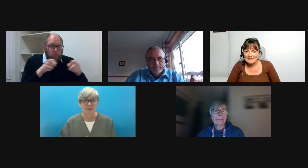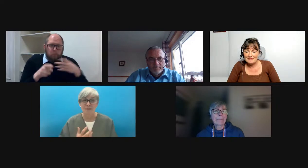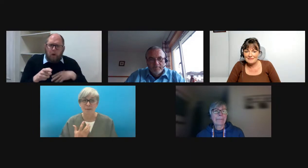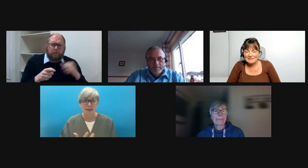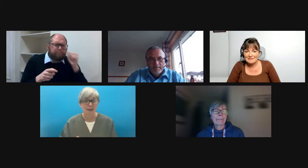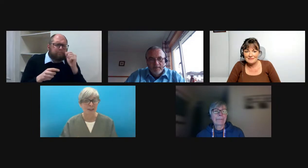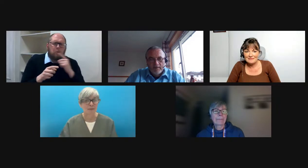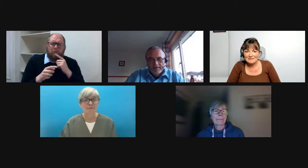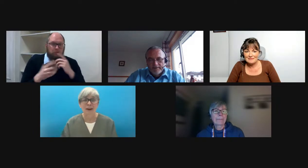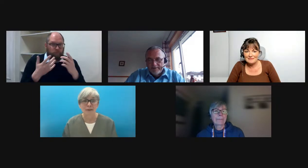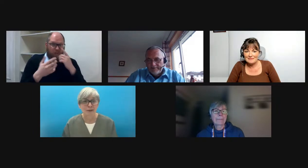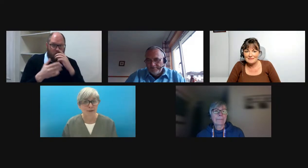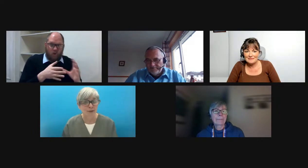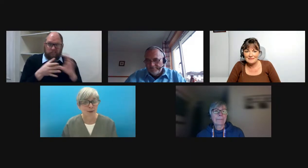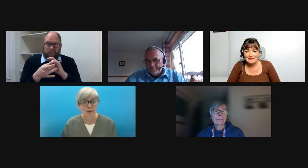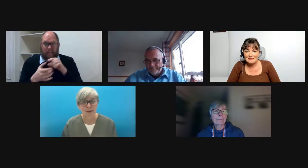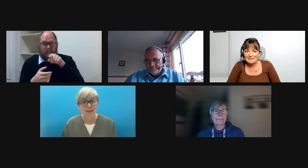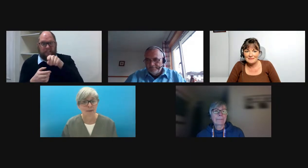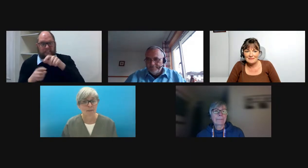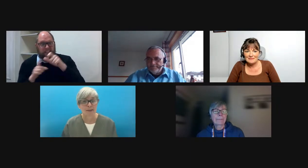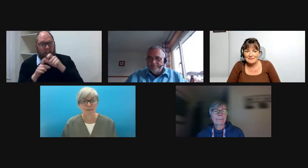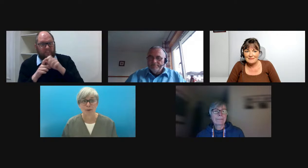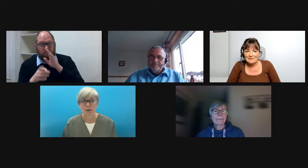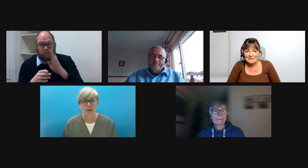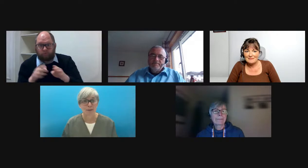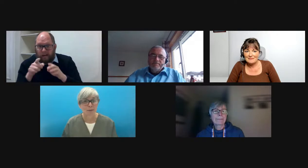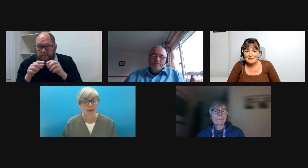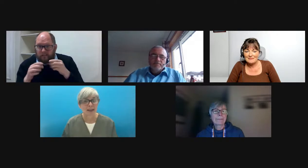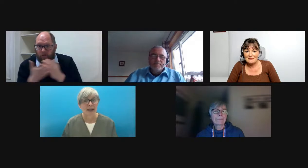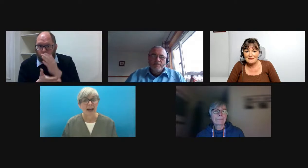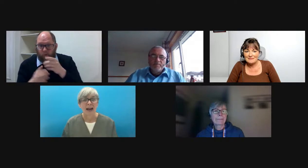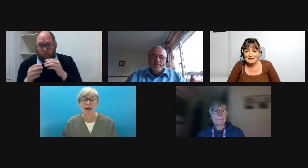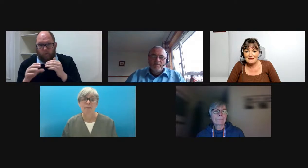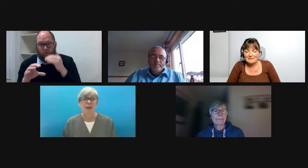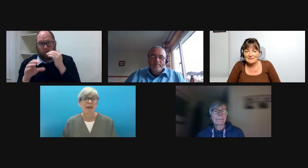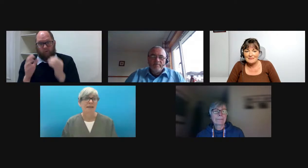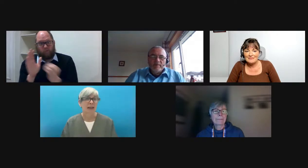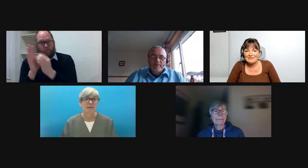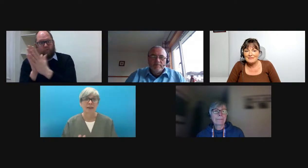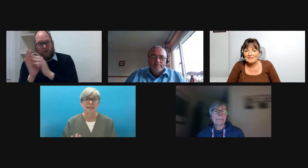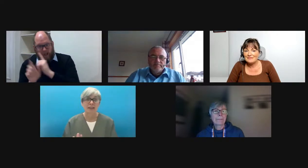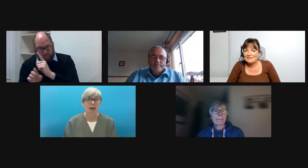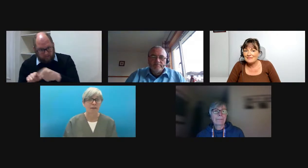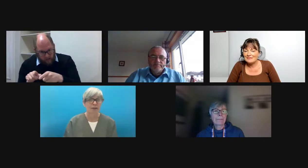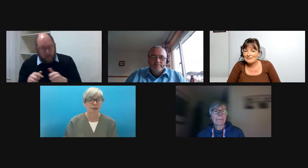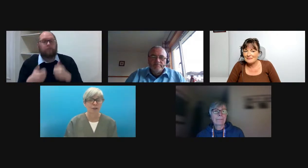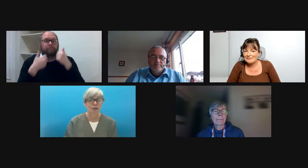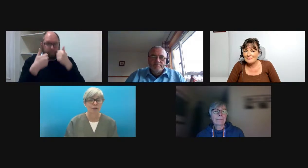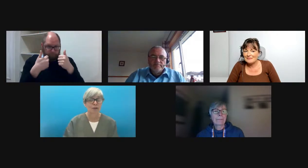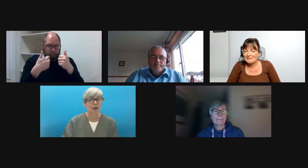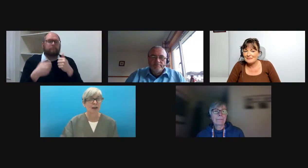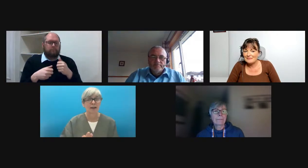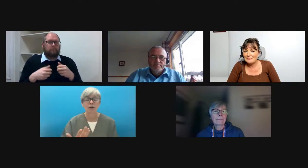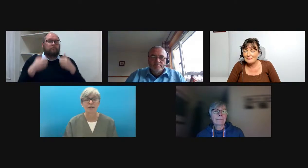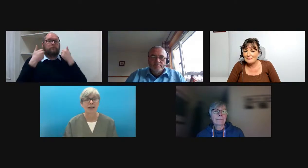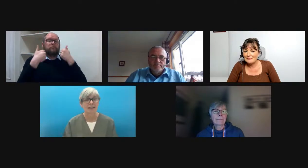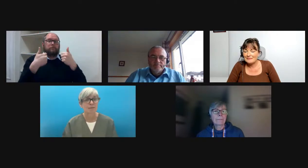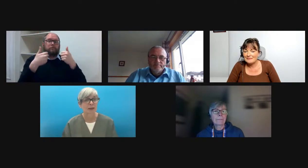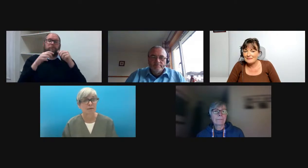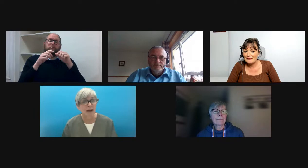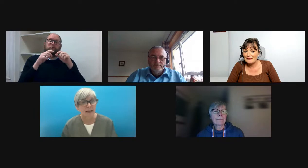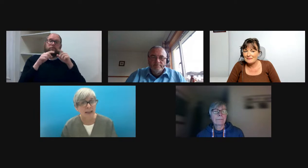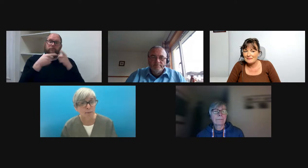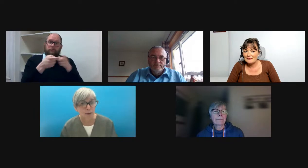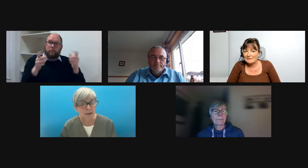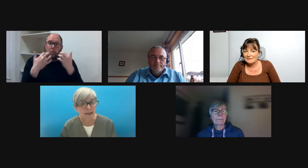hope this information has been very useful to our audience members. I'm sure it will be. Davie has encouraged you to contact